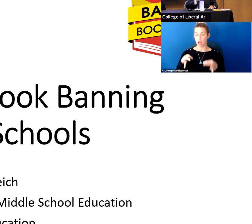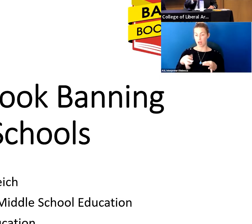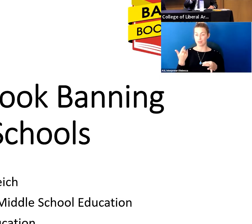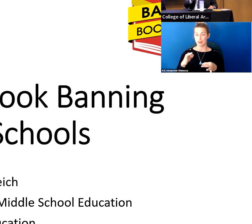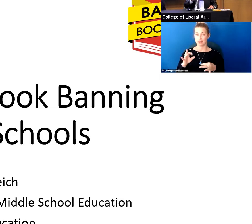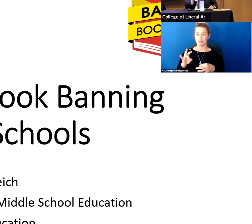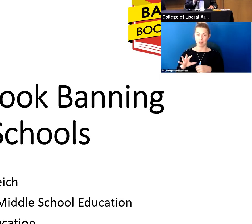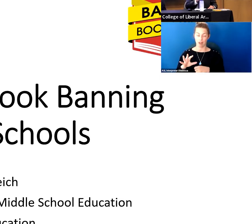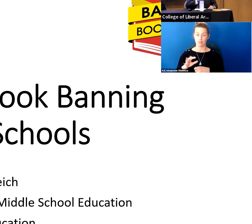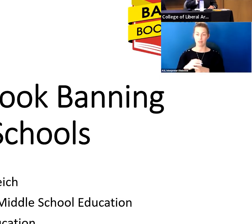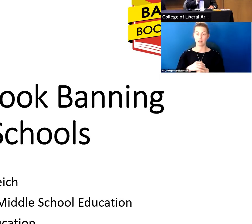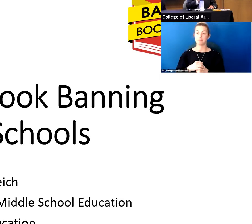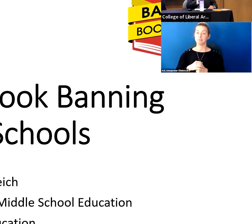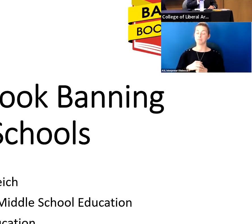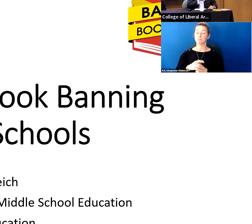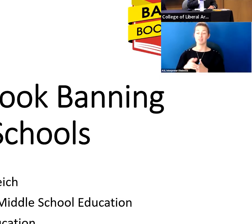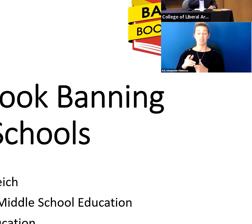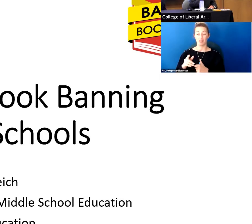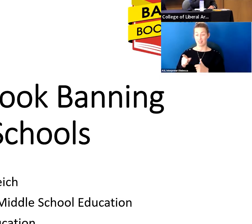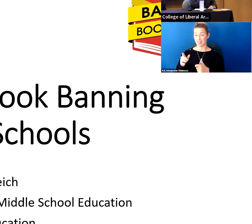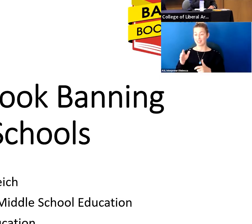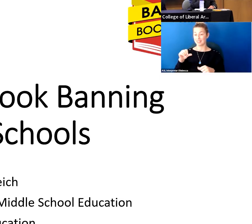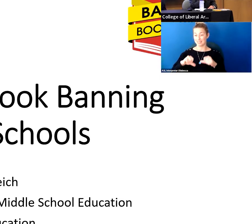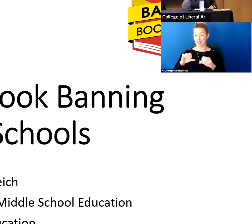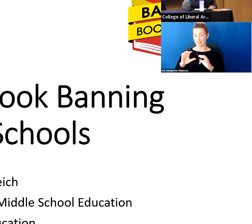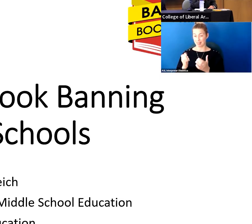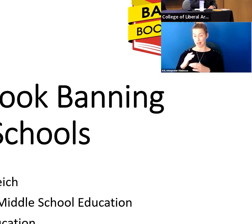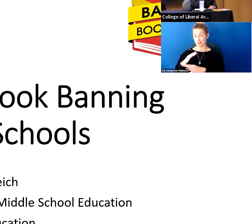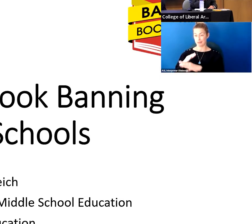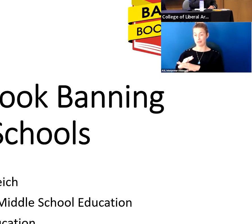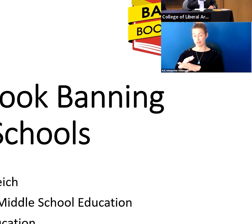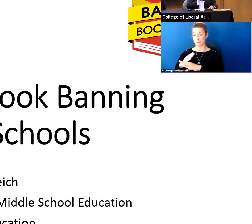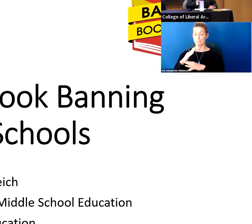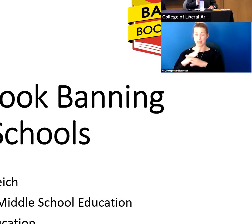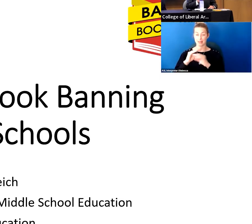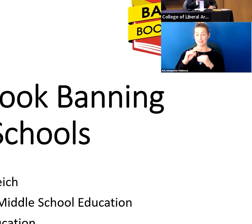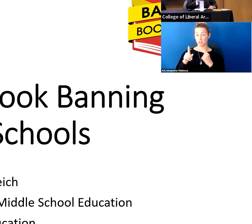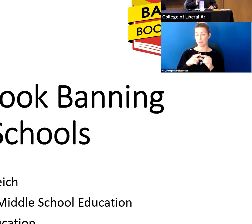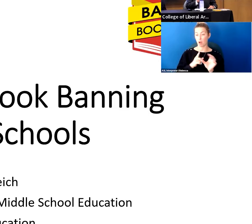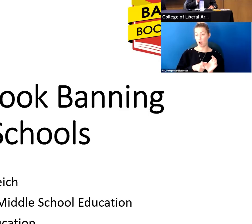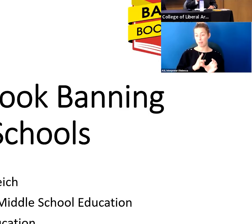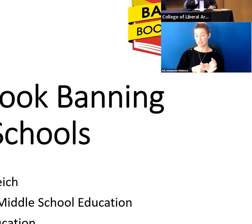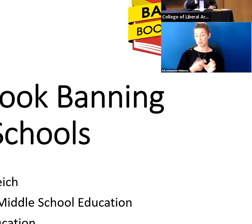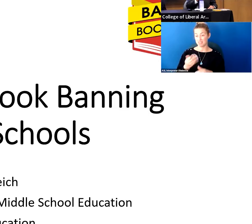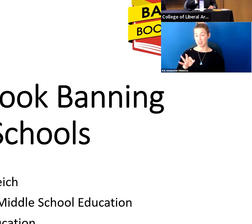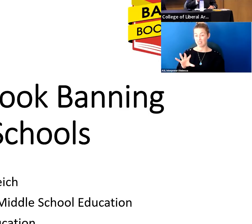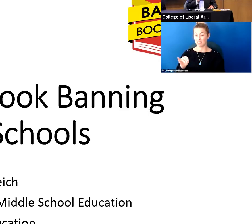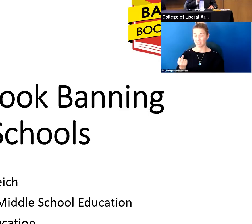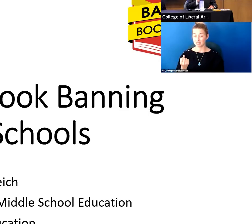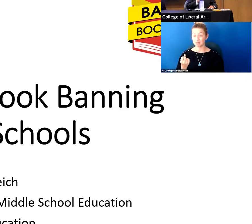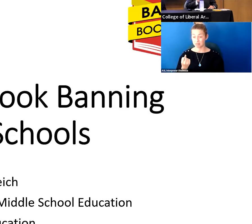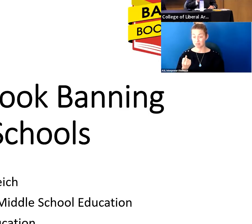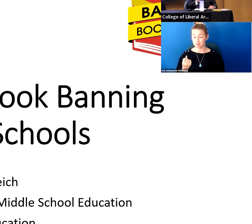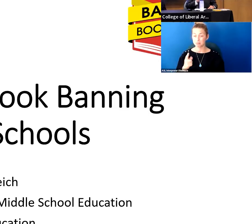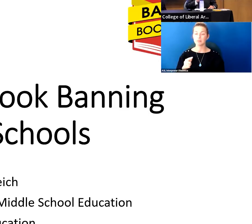of evolution in science class, and the bans against the teaching about communism in the 1950s. Also,